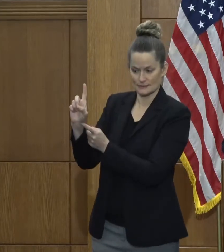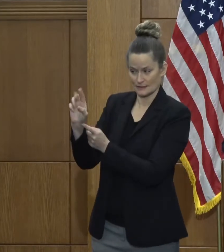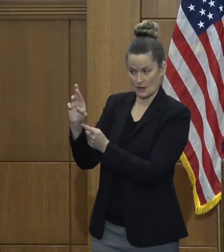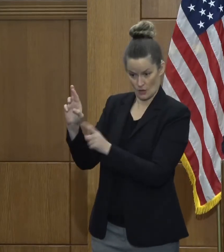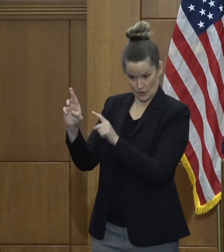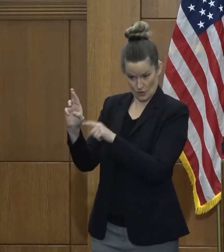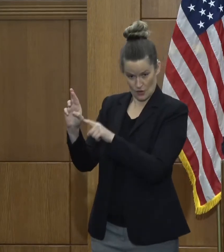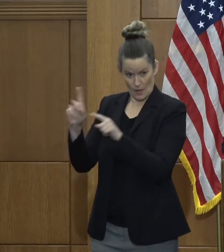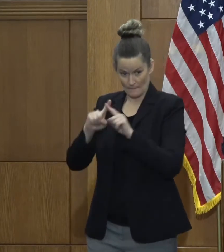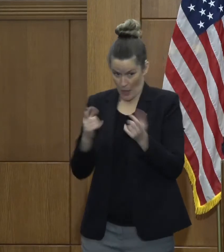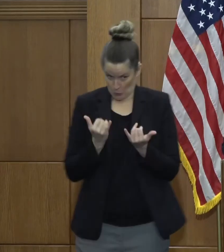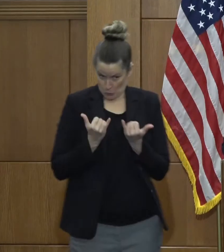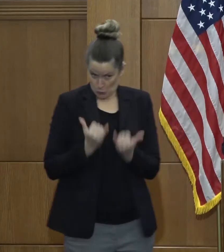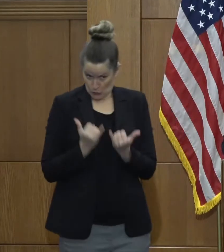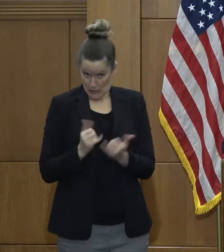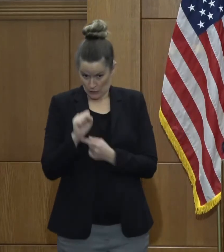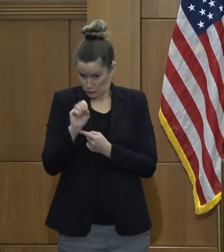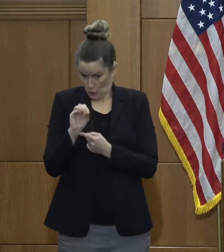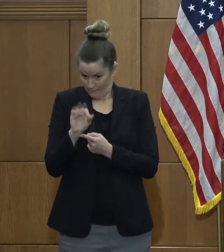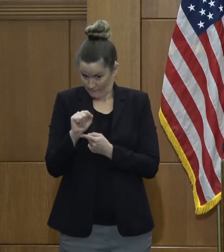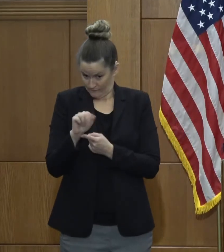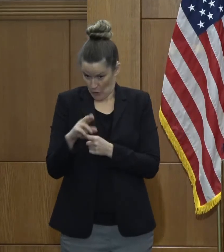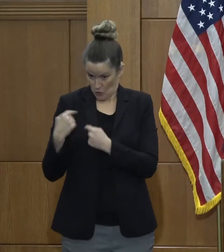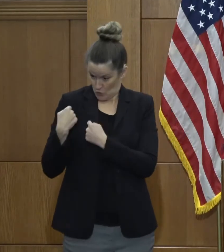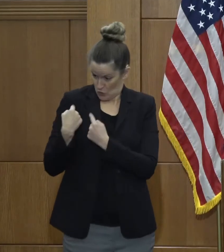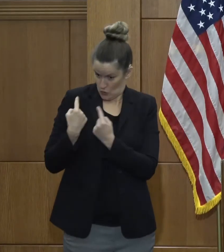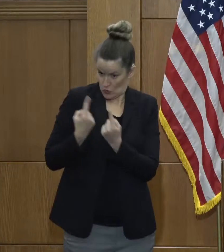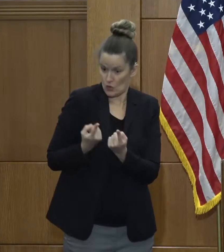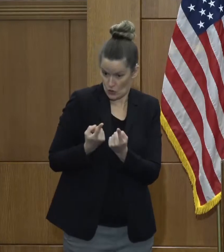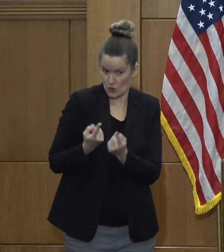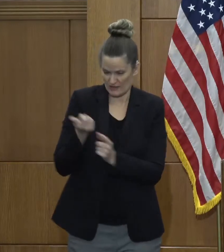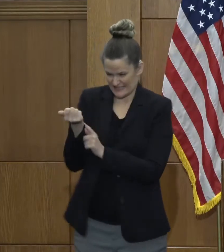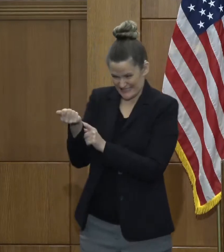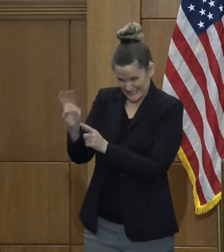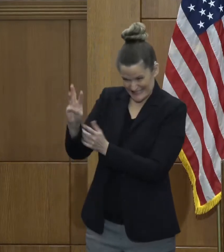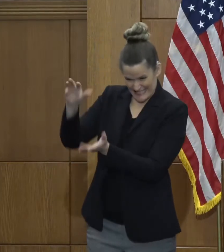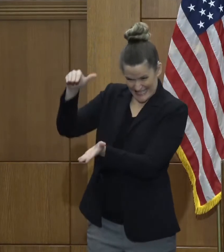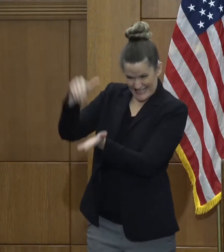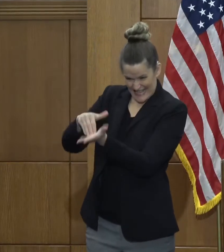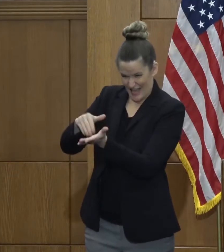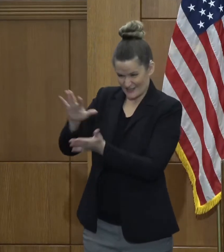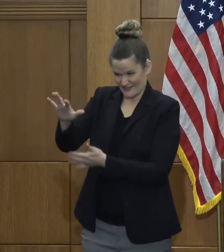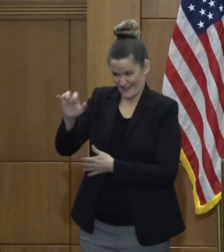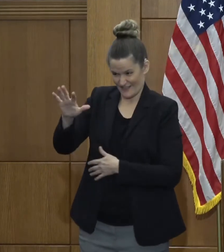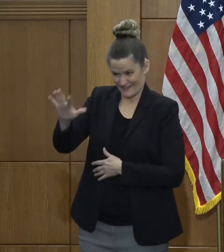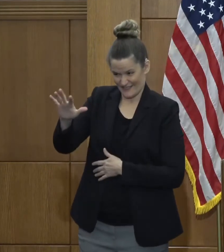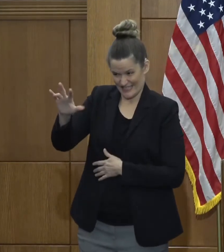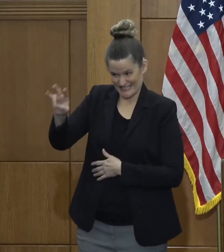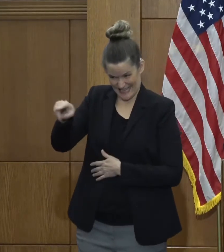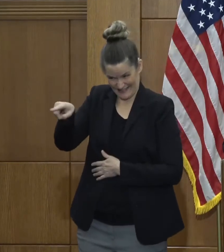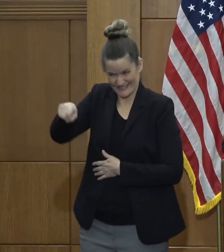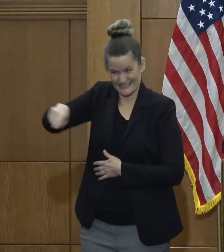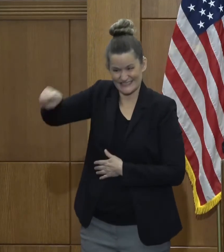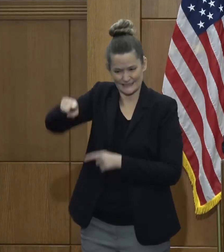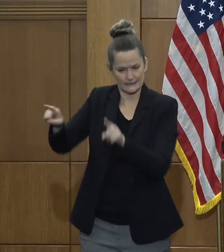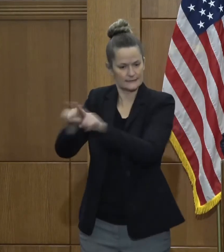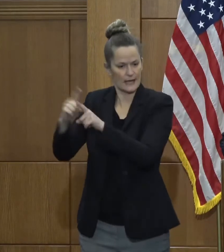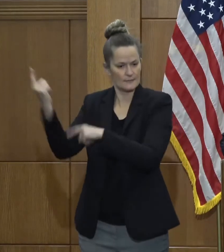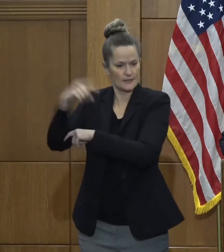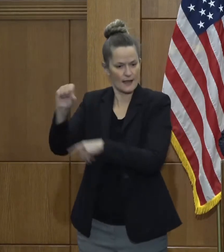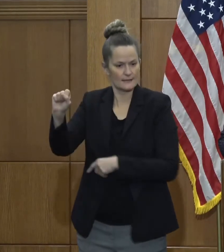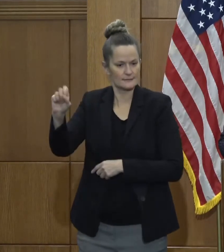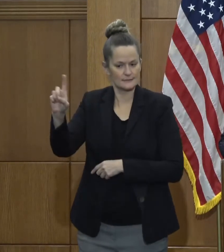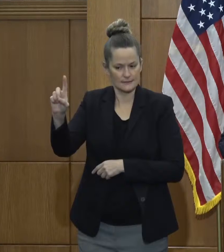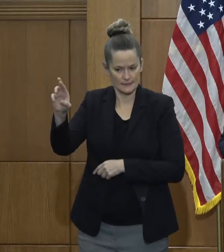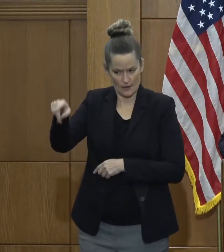have 16,557 same-day registrations that have been submitted. We obviously expect that to increase today, throughout the